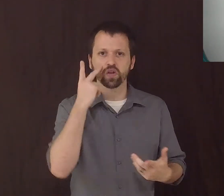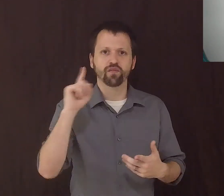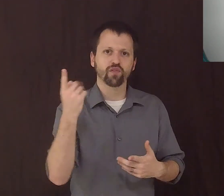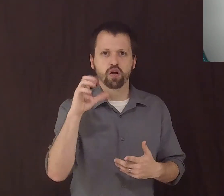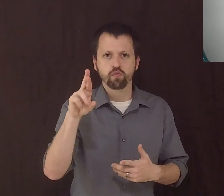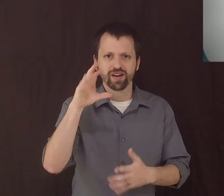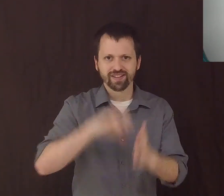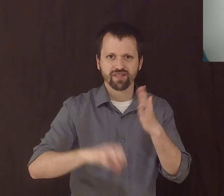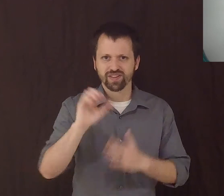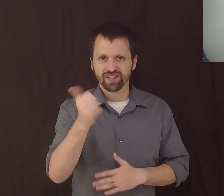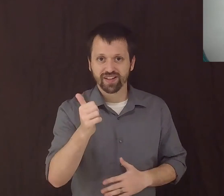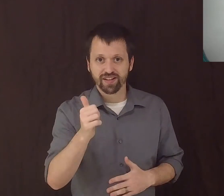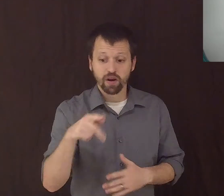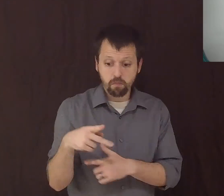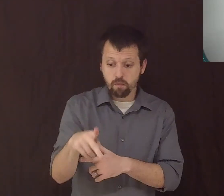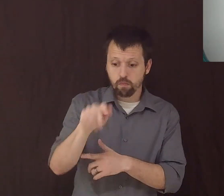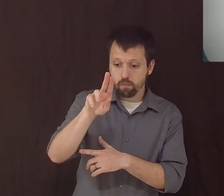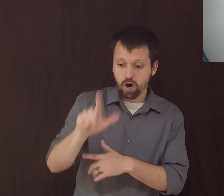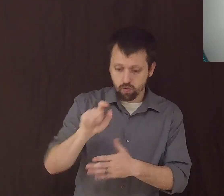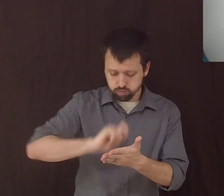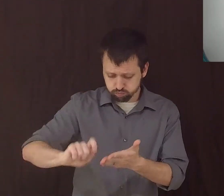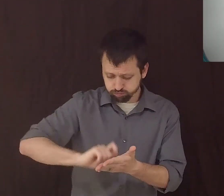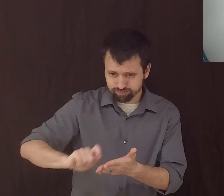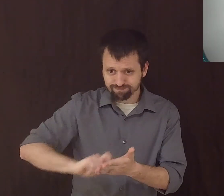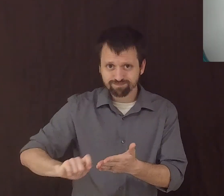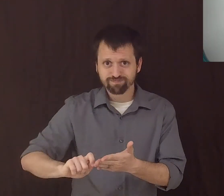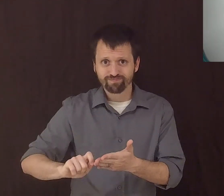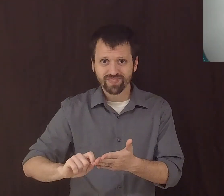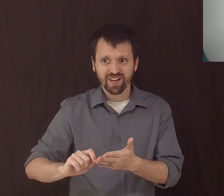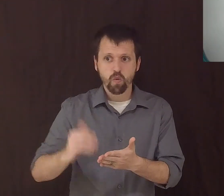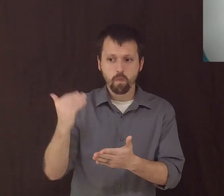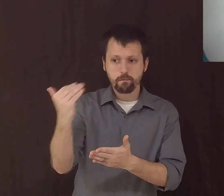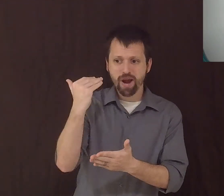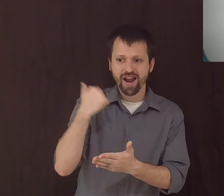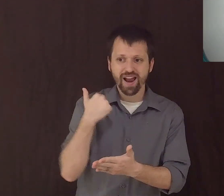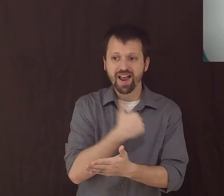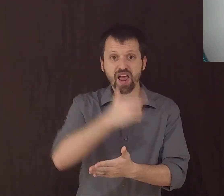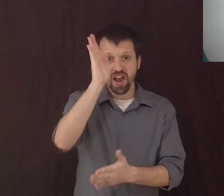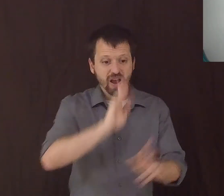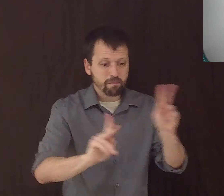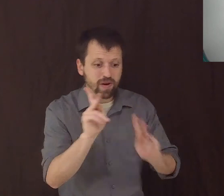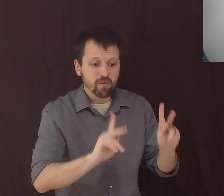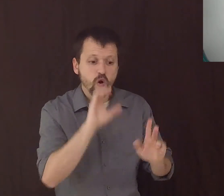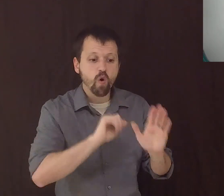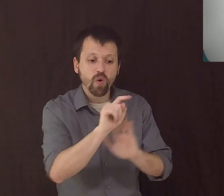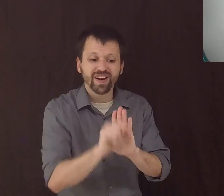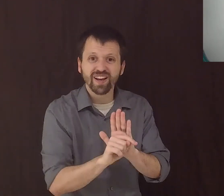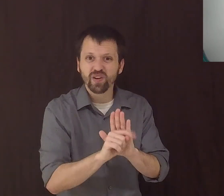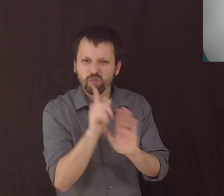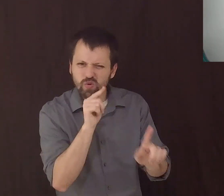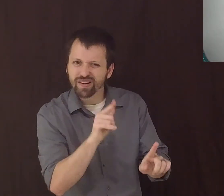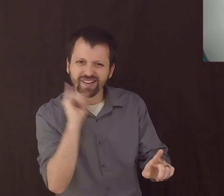the Apostle Paul is writing this, and he's reminding us of how God's people in the Old Testament, the nation of